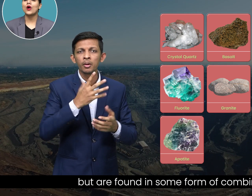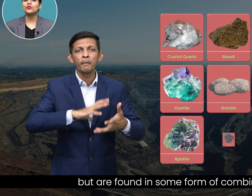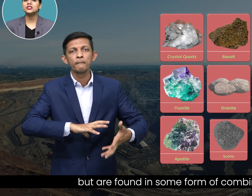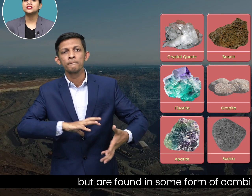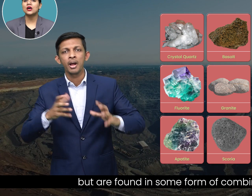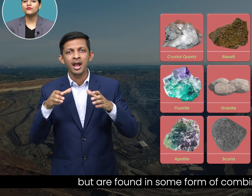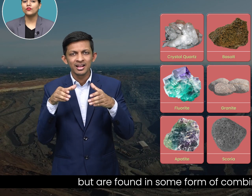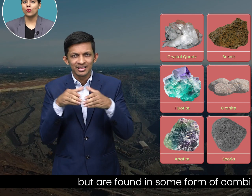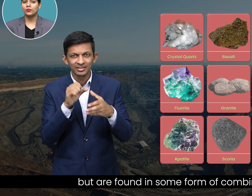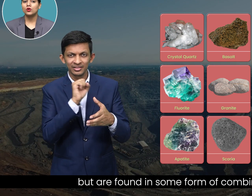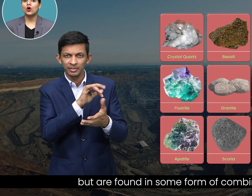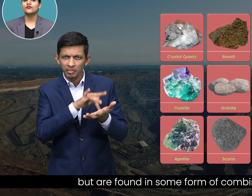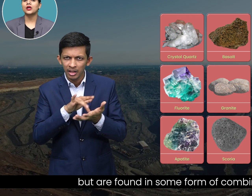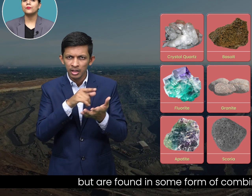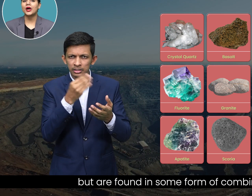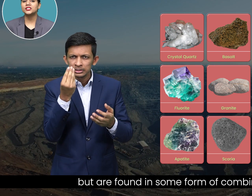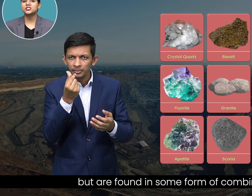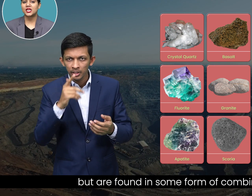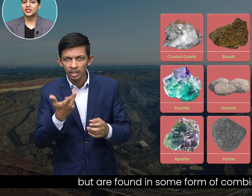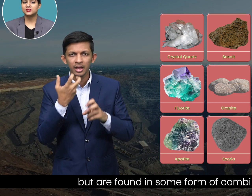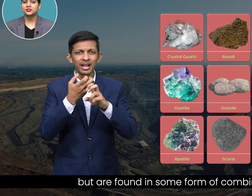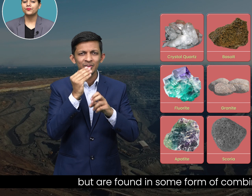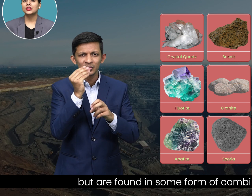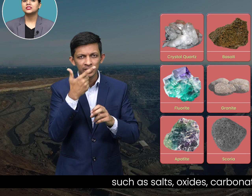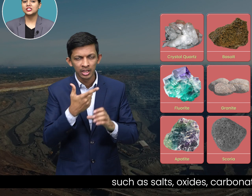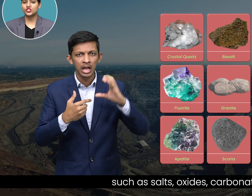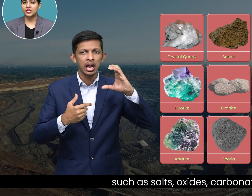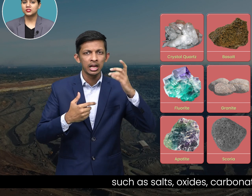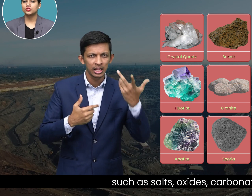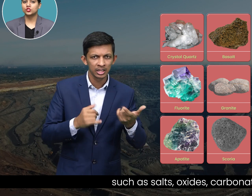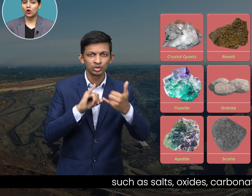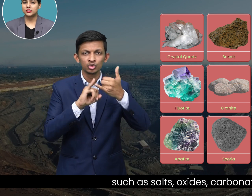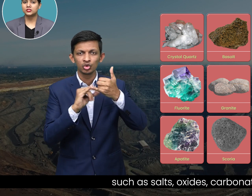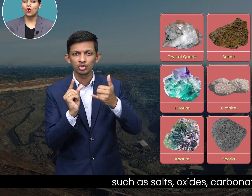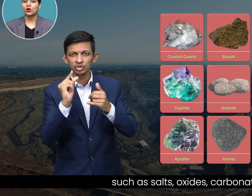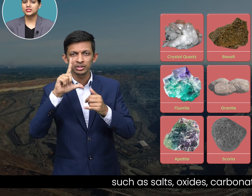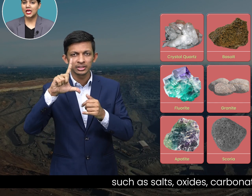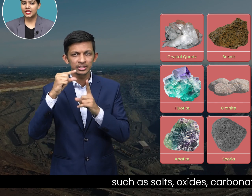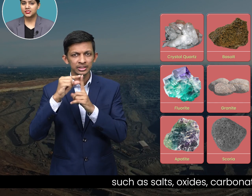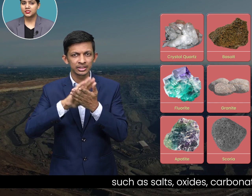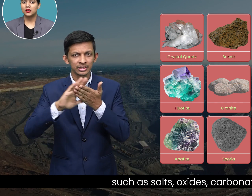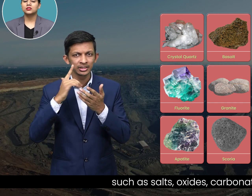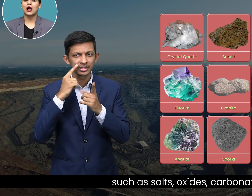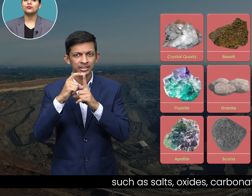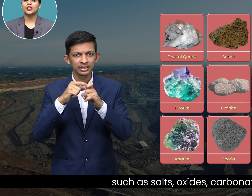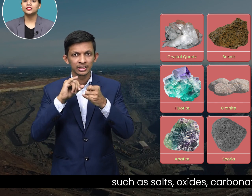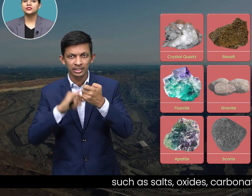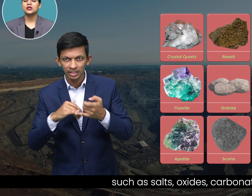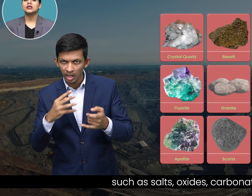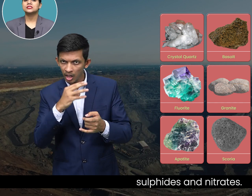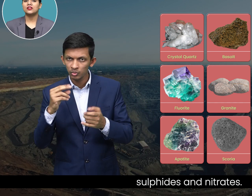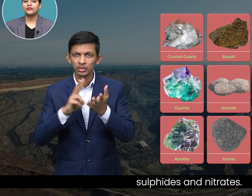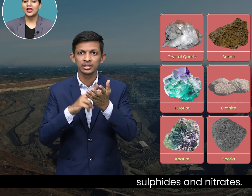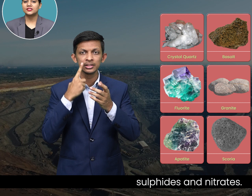are found in some form of combined states such as salts, oxides,